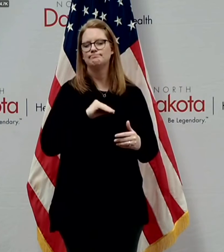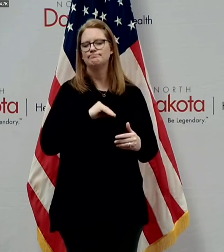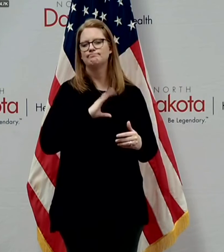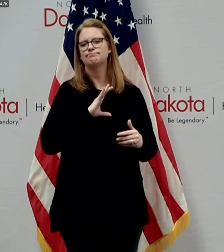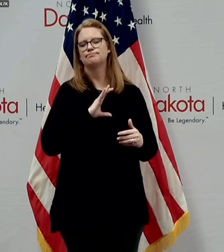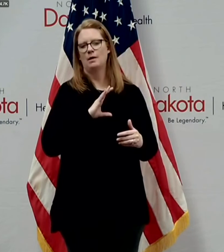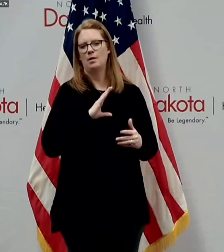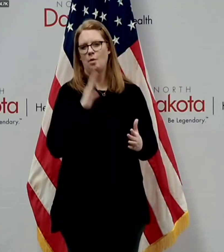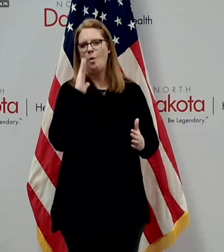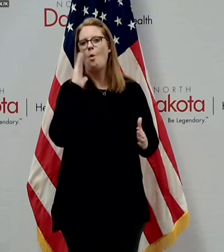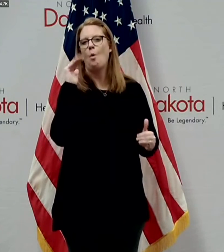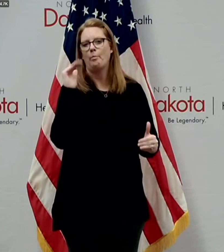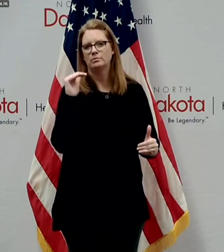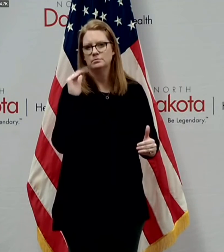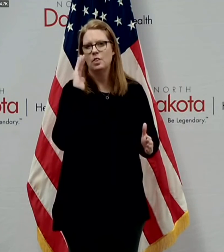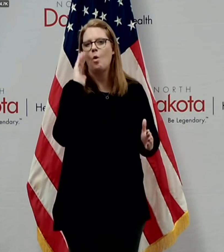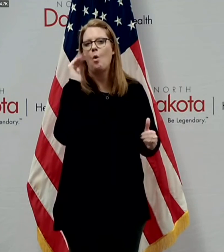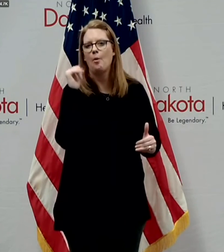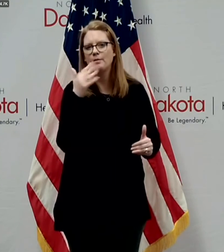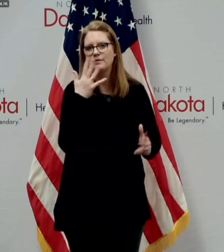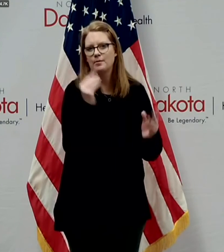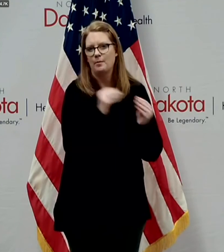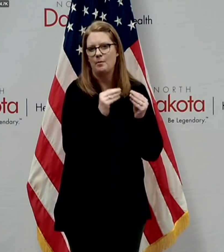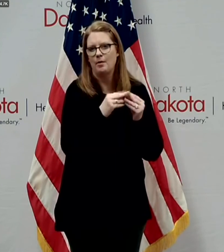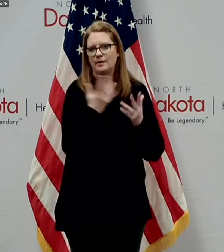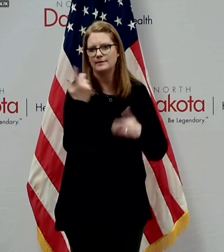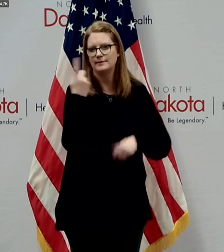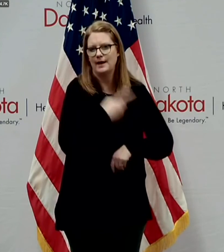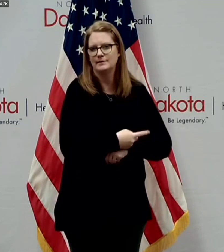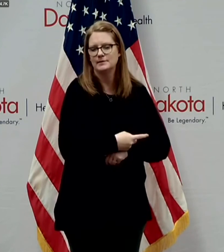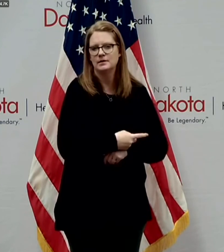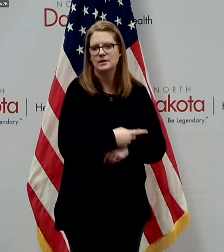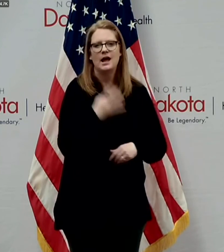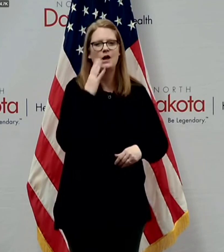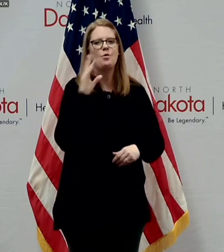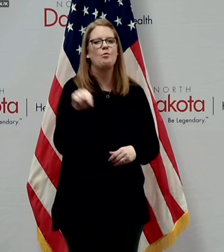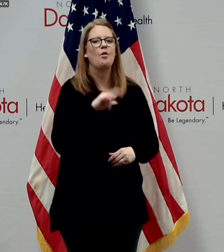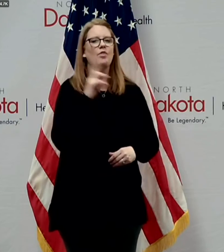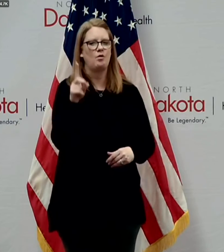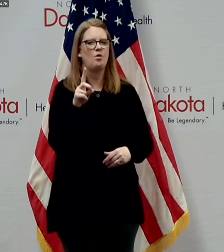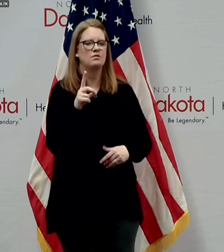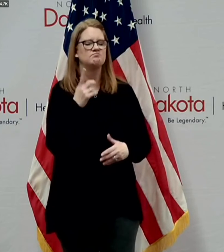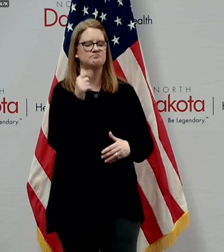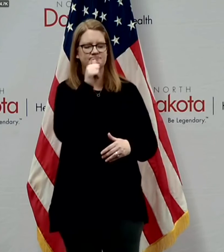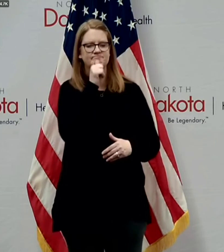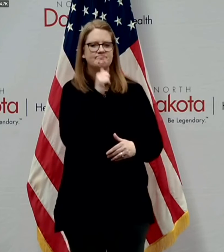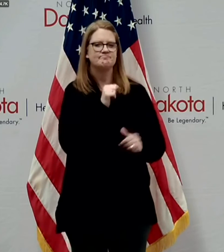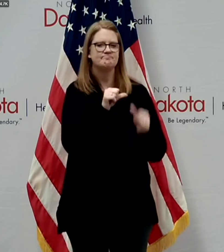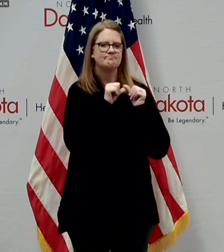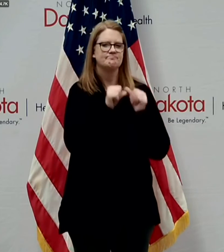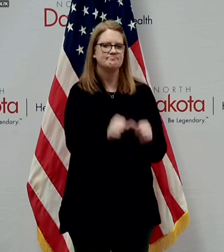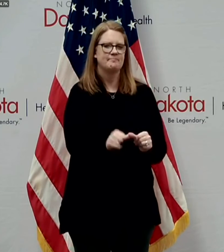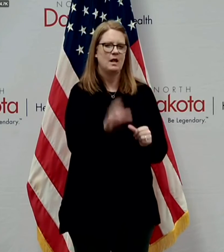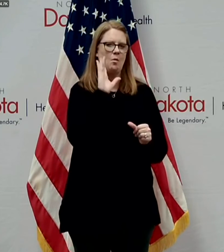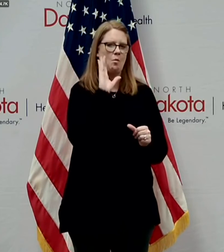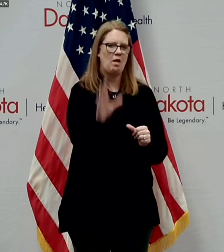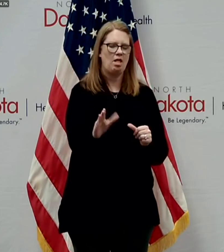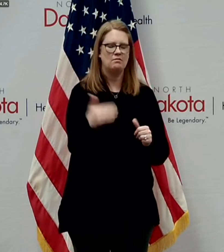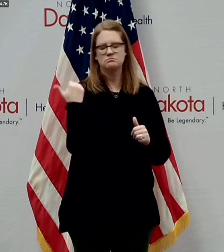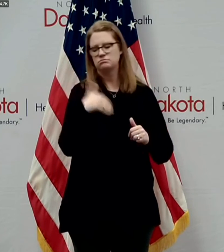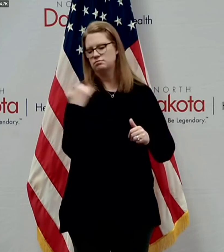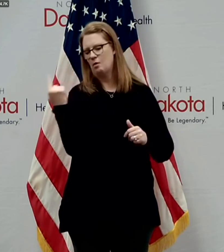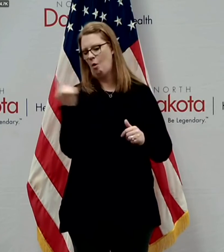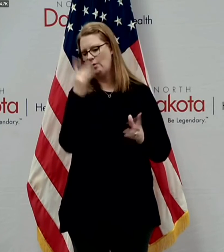days ahead. And I know that North Dakota is going to come through this because, as we always have, we've always persevered, we've always